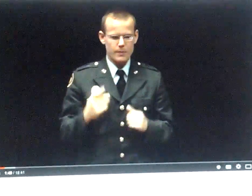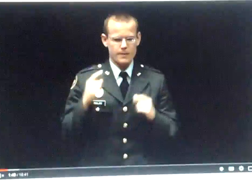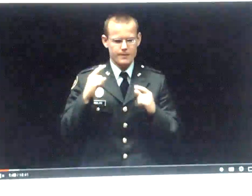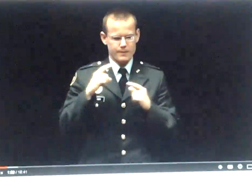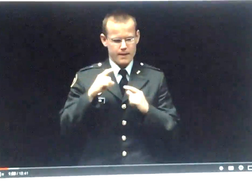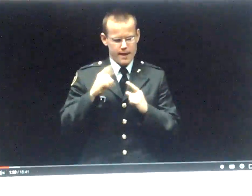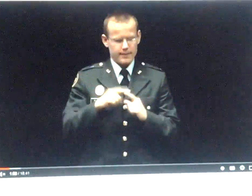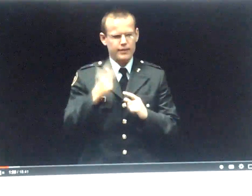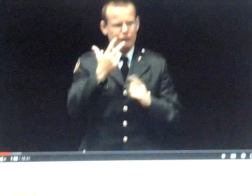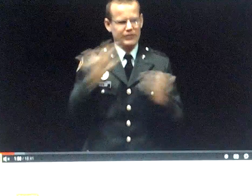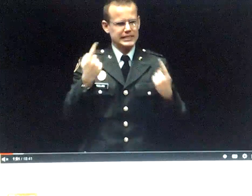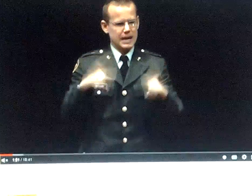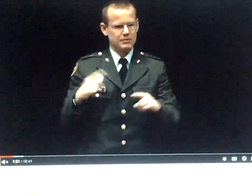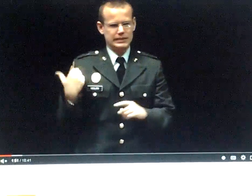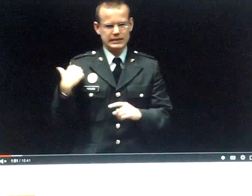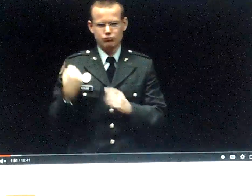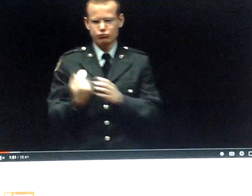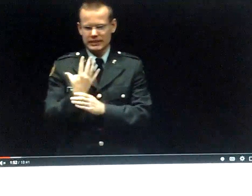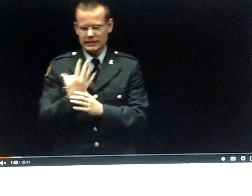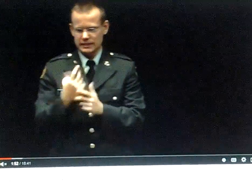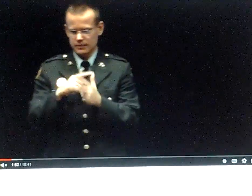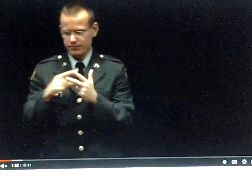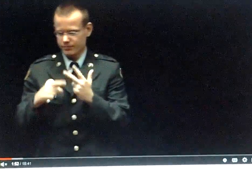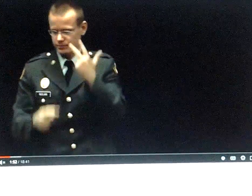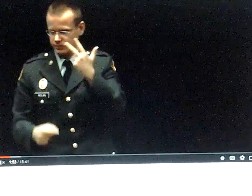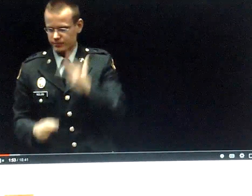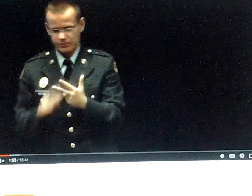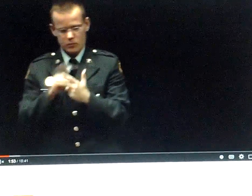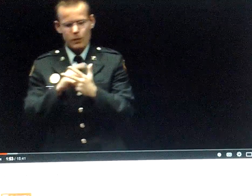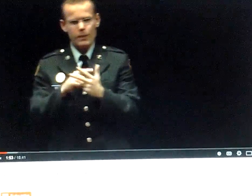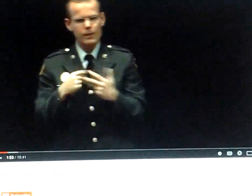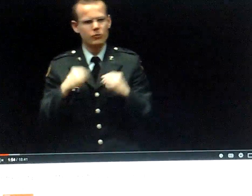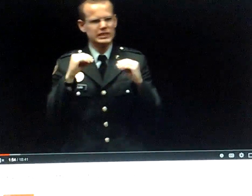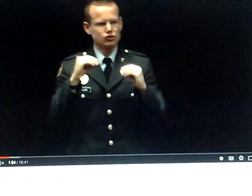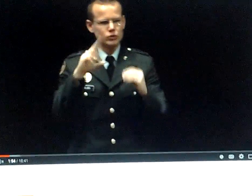So for 2 years, I continued to try.